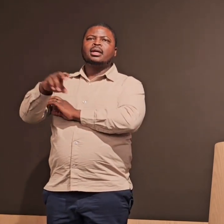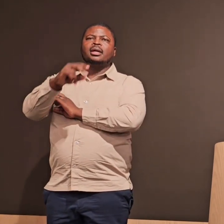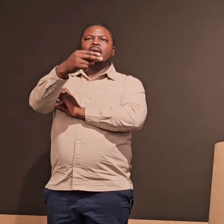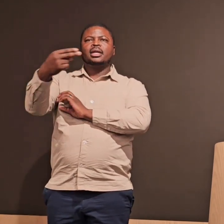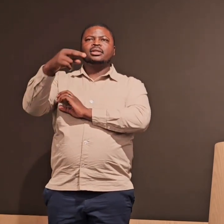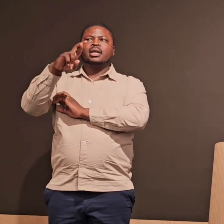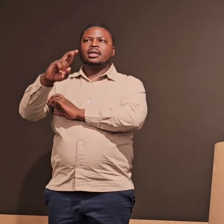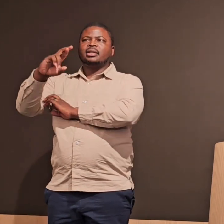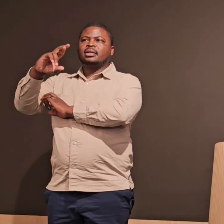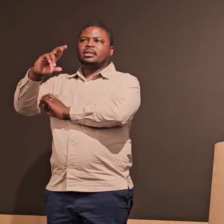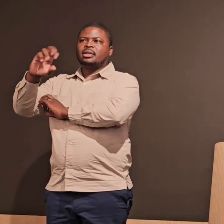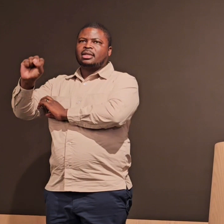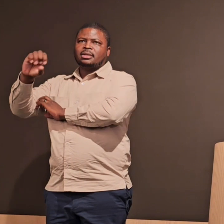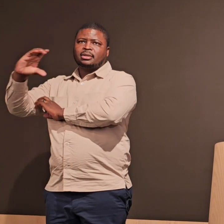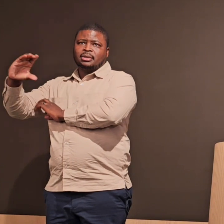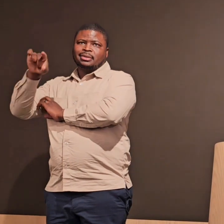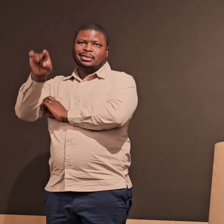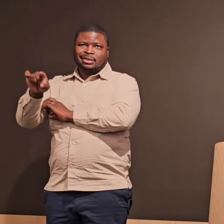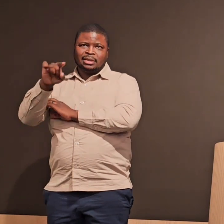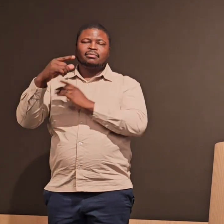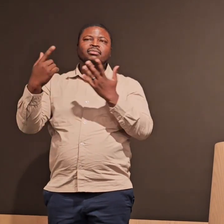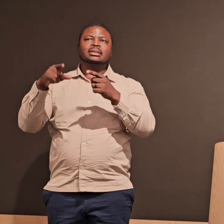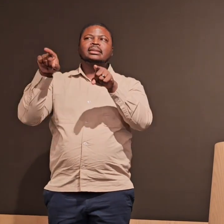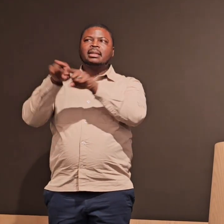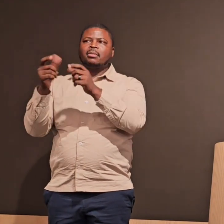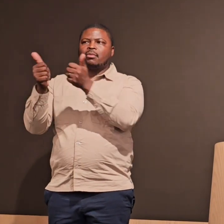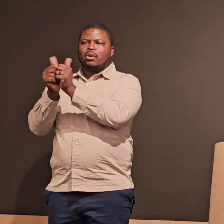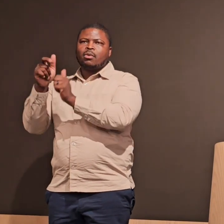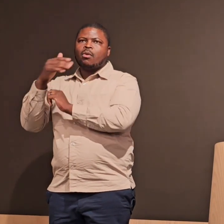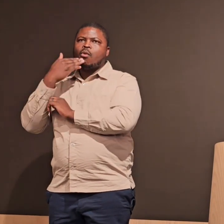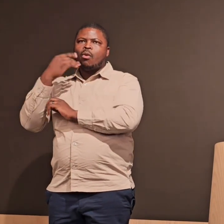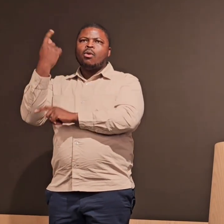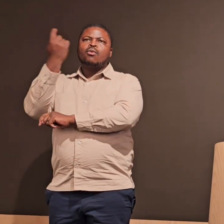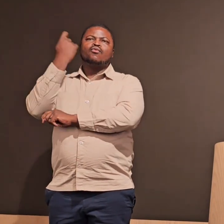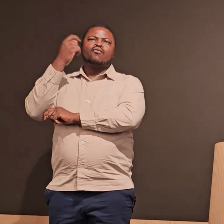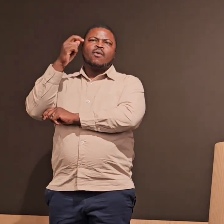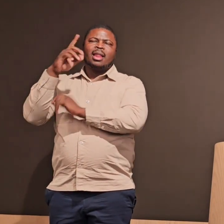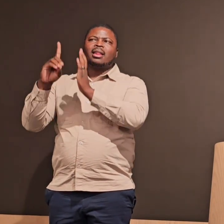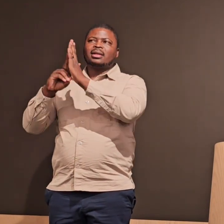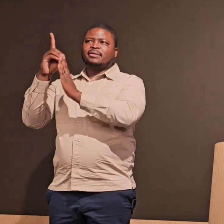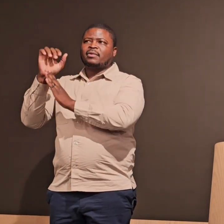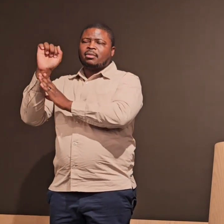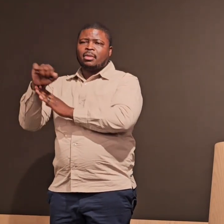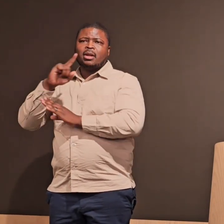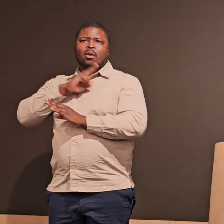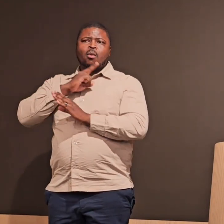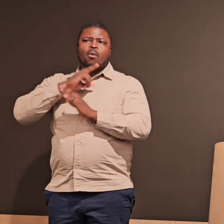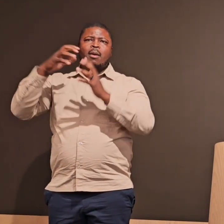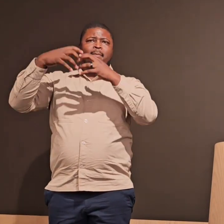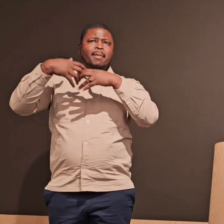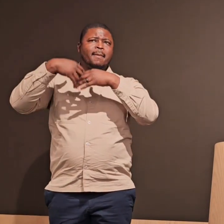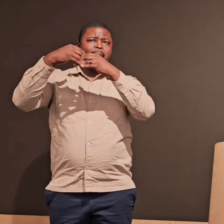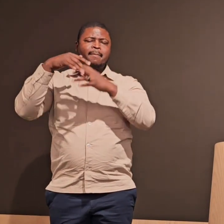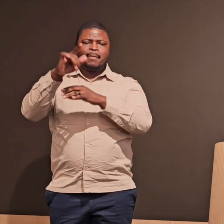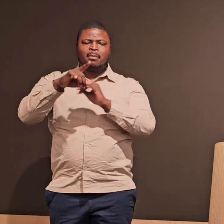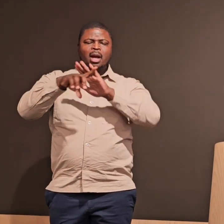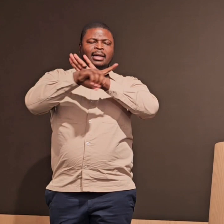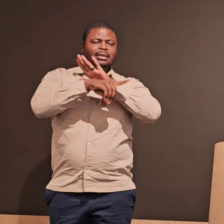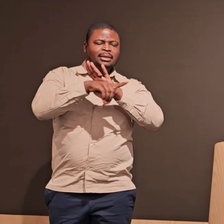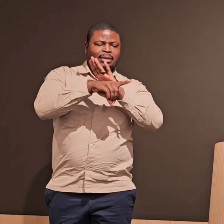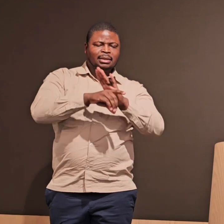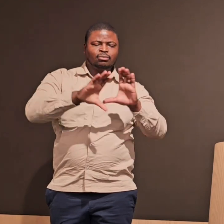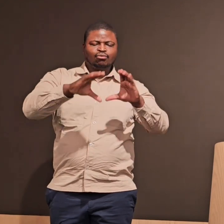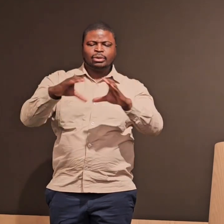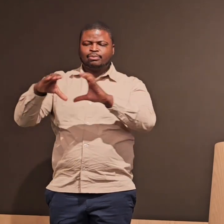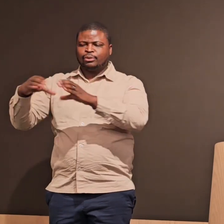of Agriculture, Land Reform and Rural Development to actually establish the districts and communities